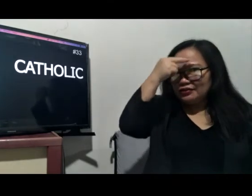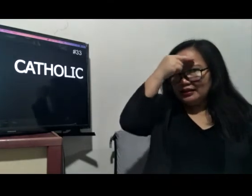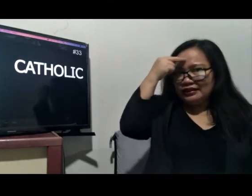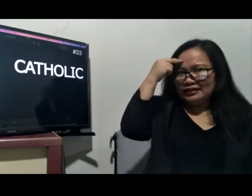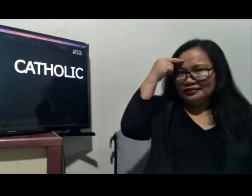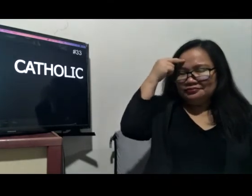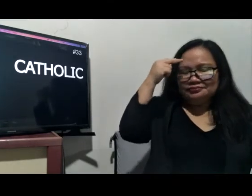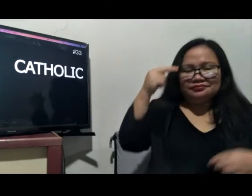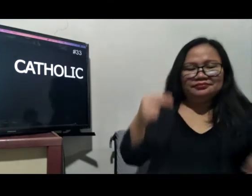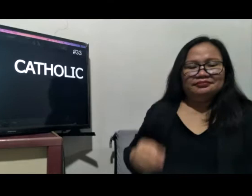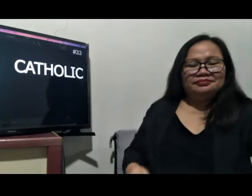Catholic.